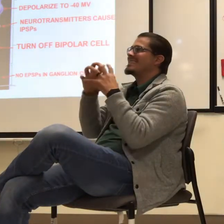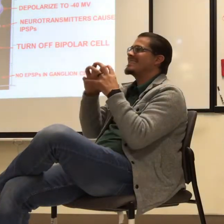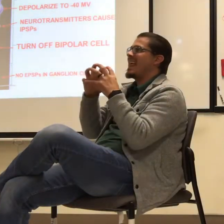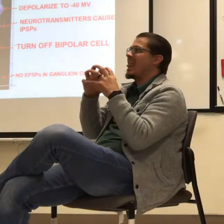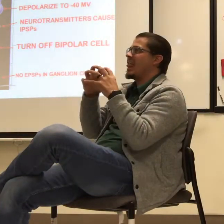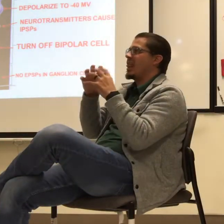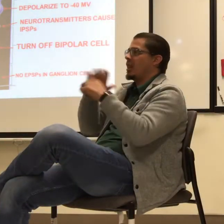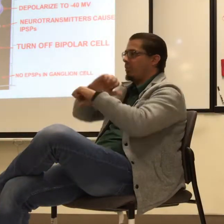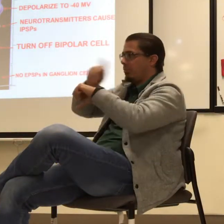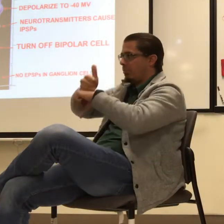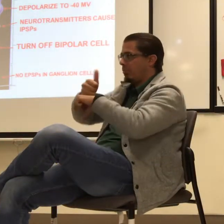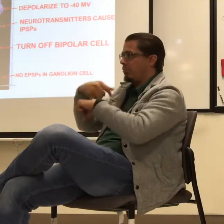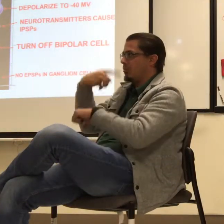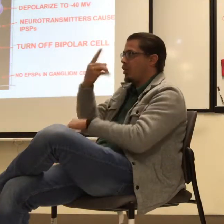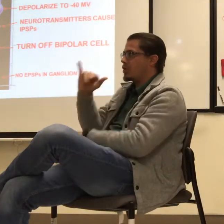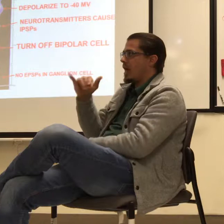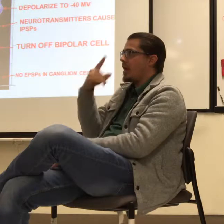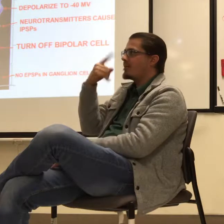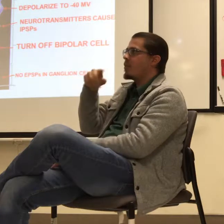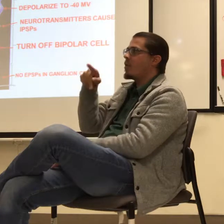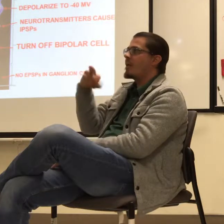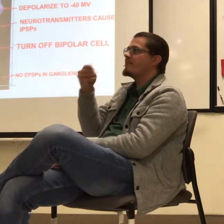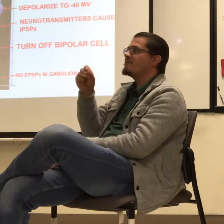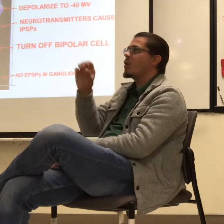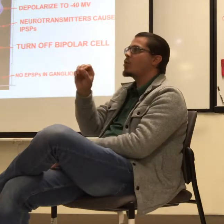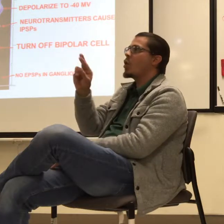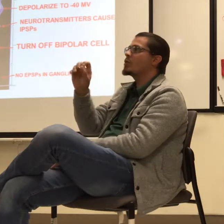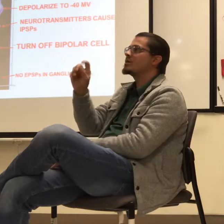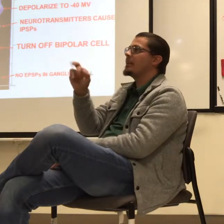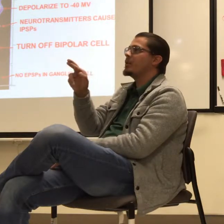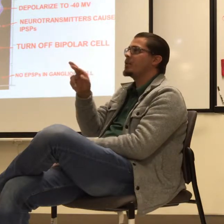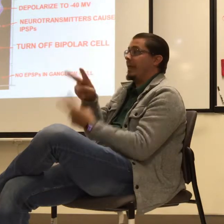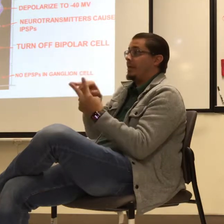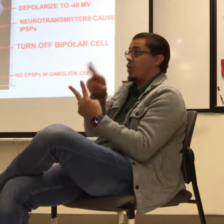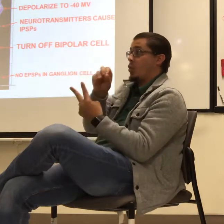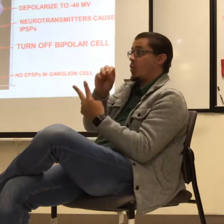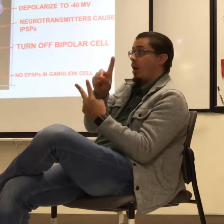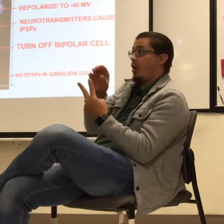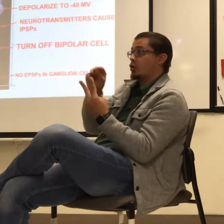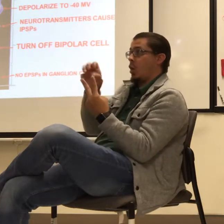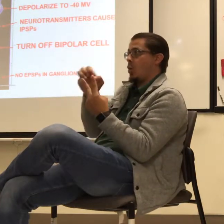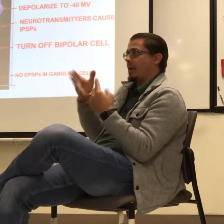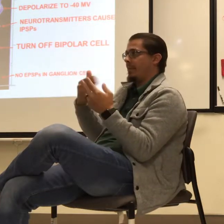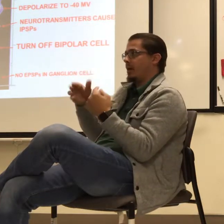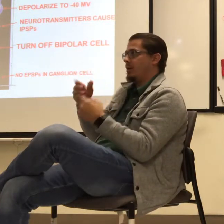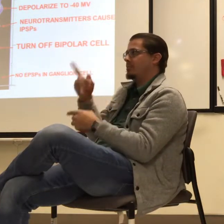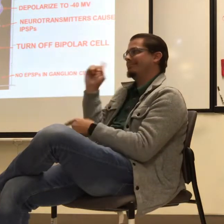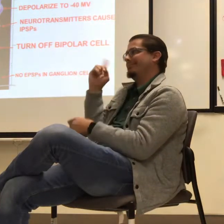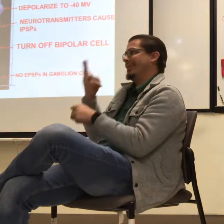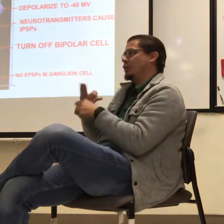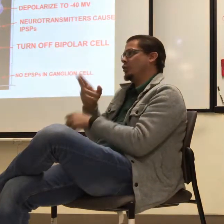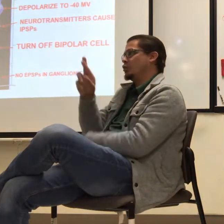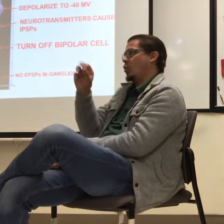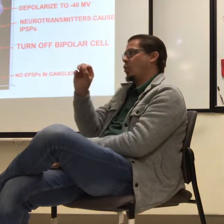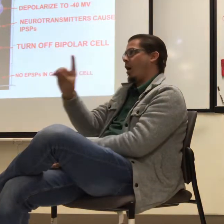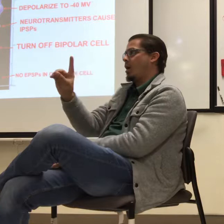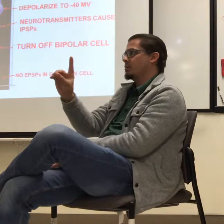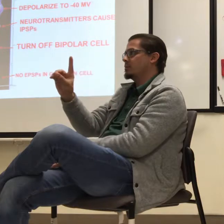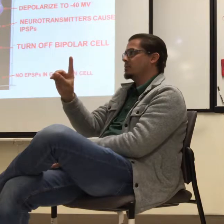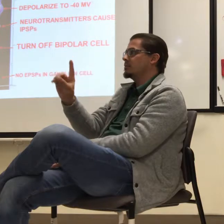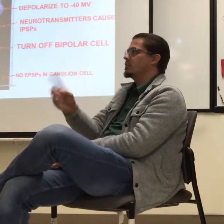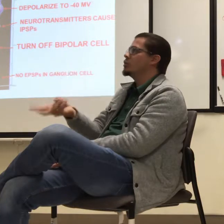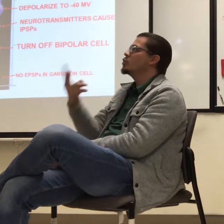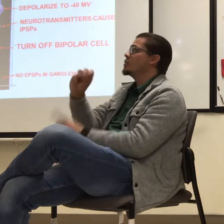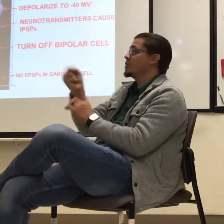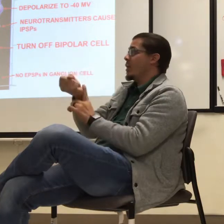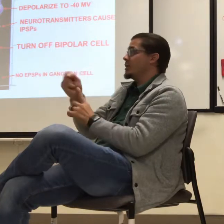physiology of the photoreceptors, rods or cones. They happen to use a rod here. And there's two situations you